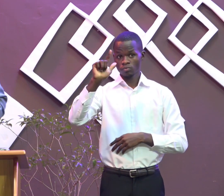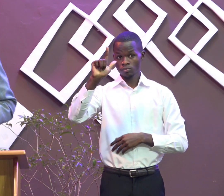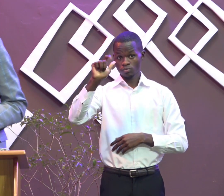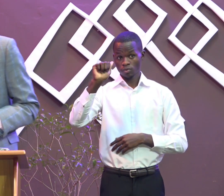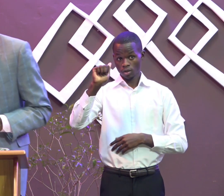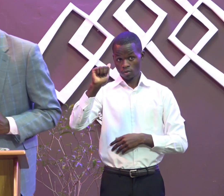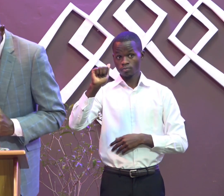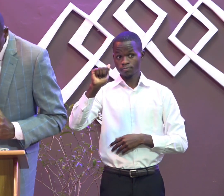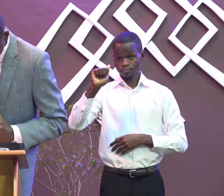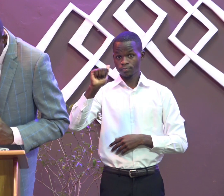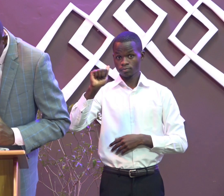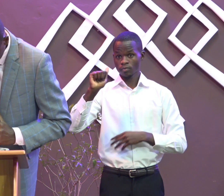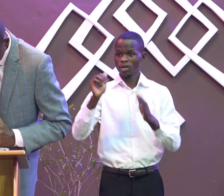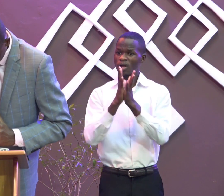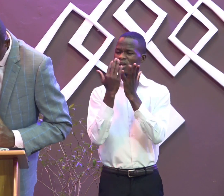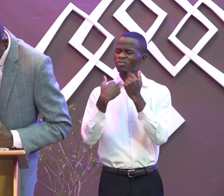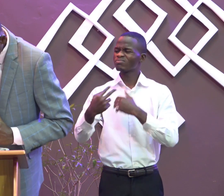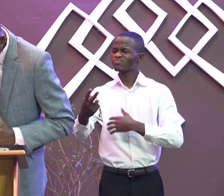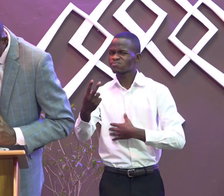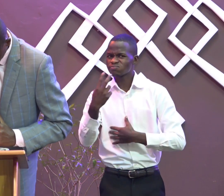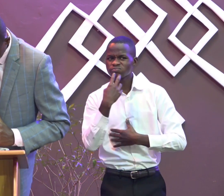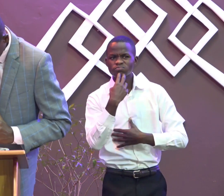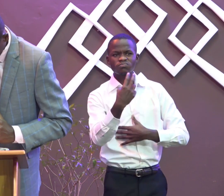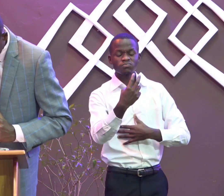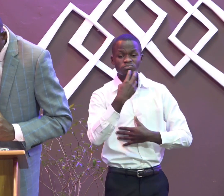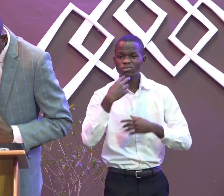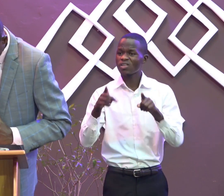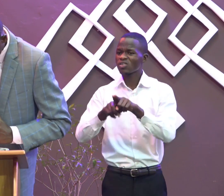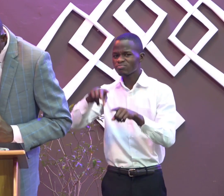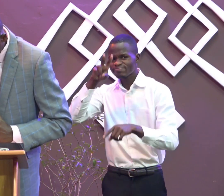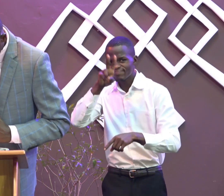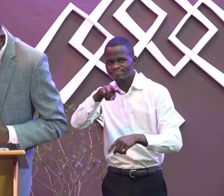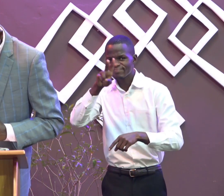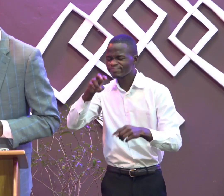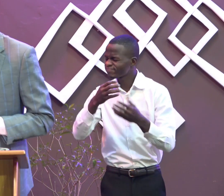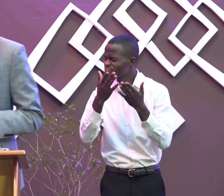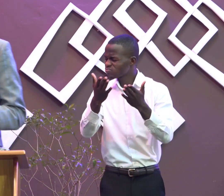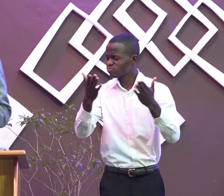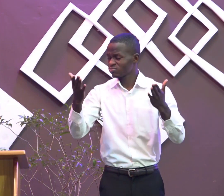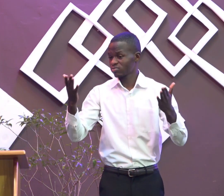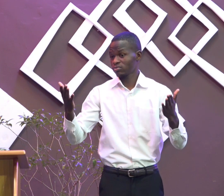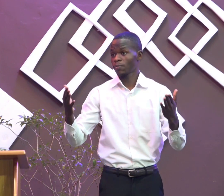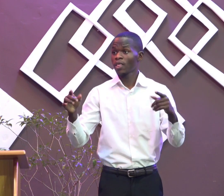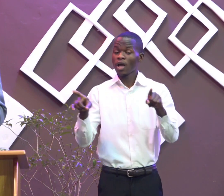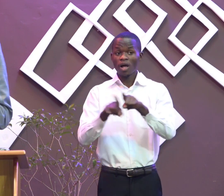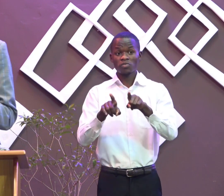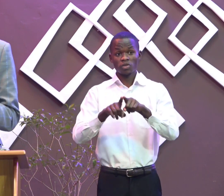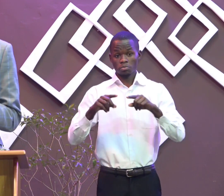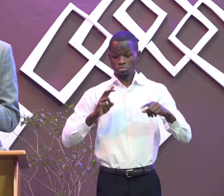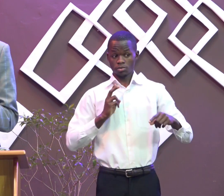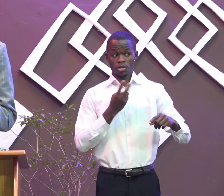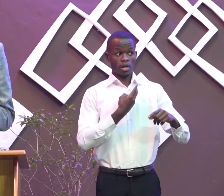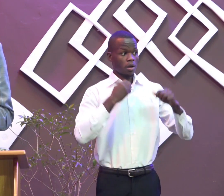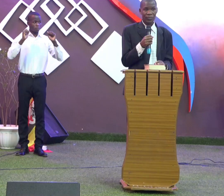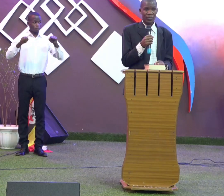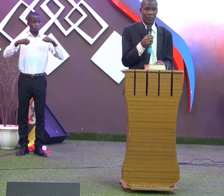good times in Kawala. Okusekererwa kwali kungi nnyo. And so many people laughed at us. Naffe ffennyini nga tetumanyi nti